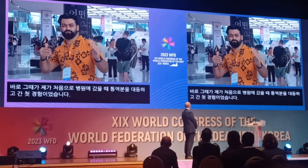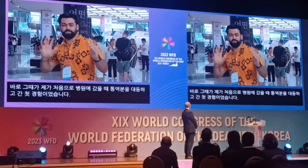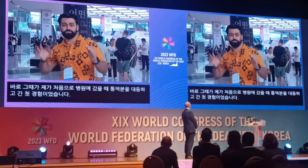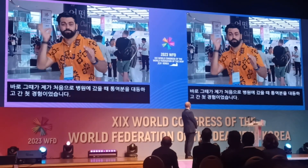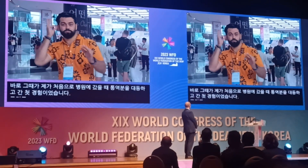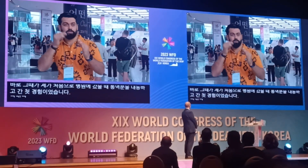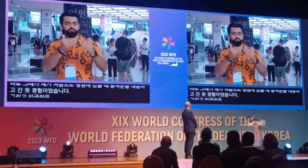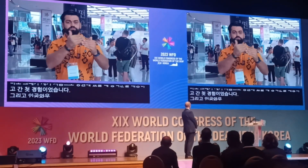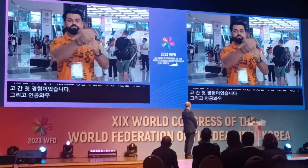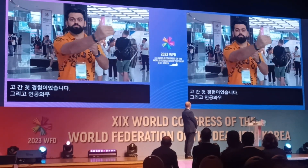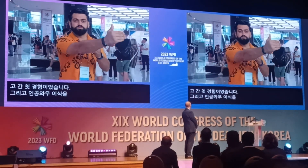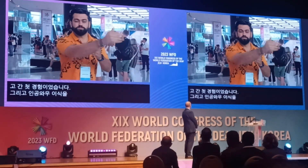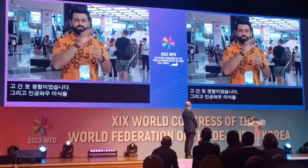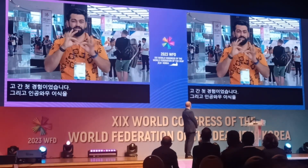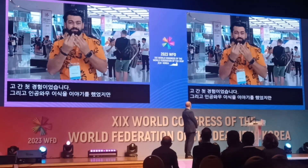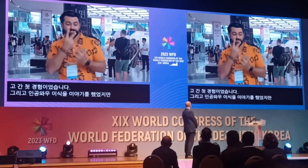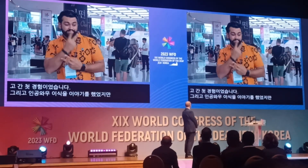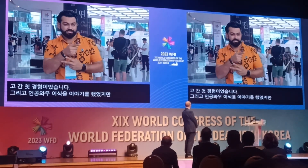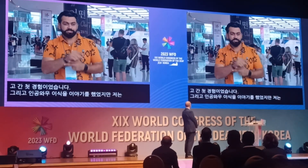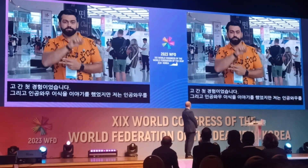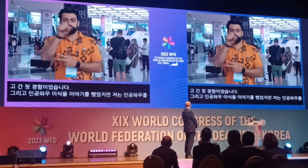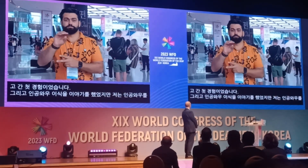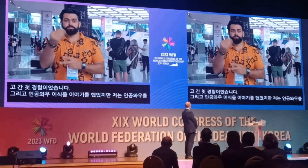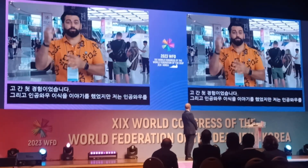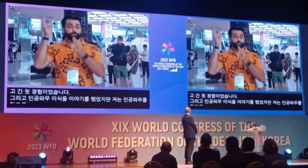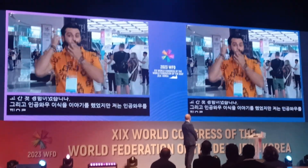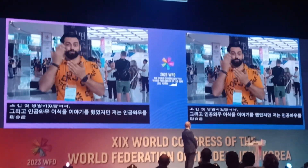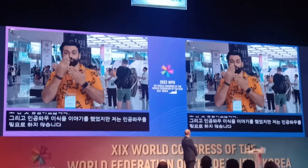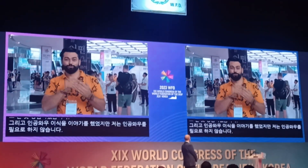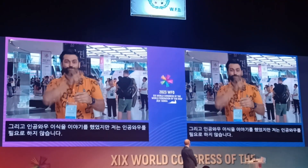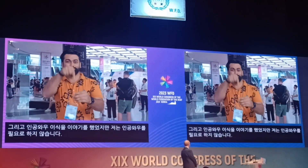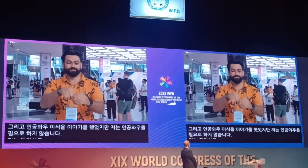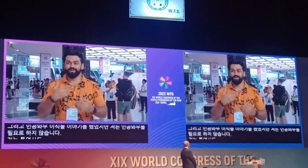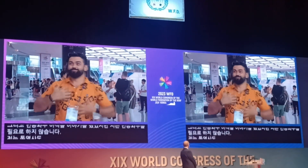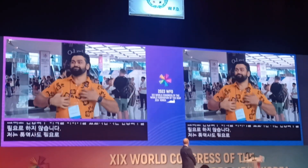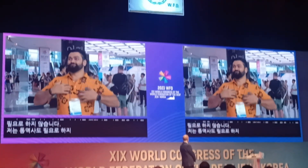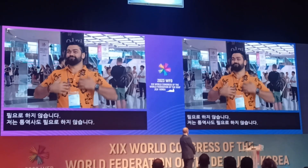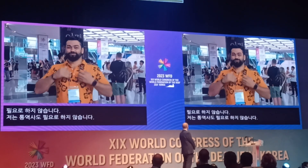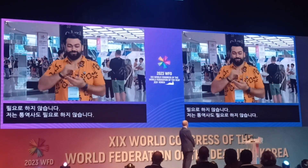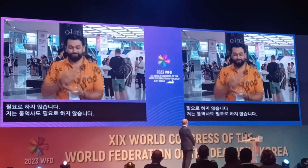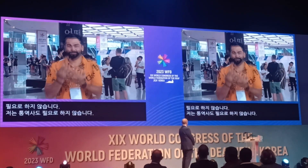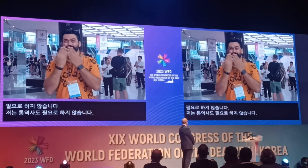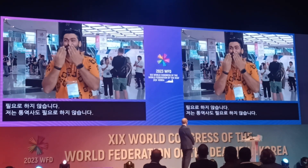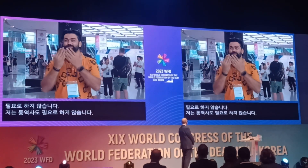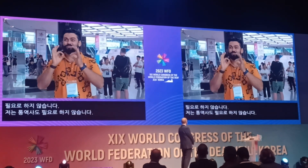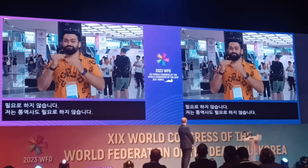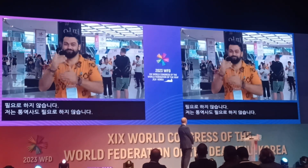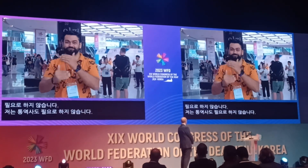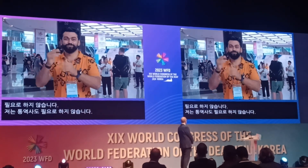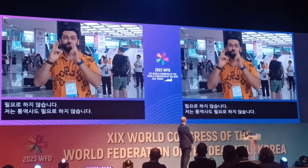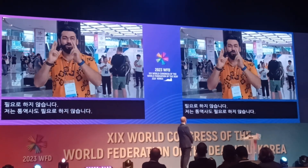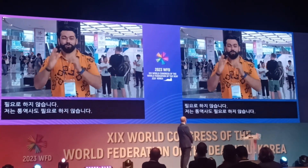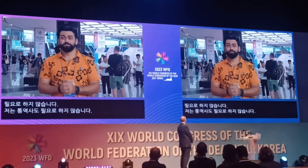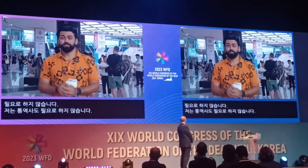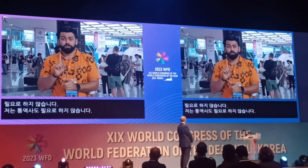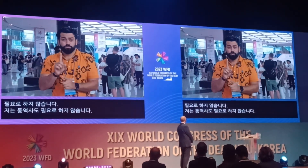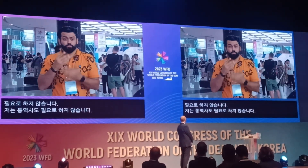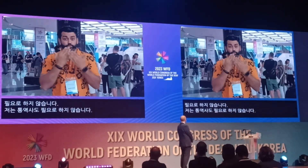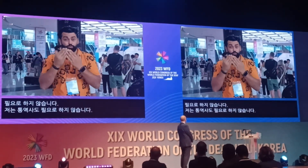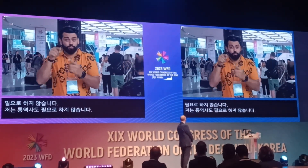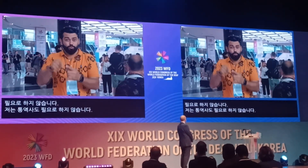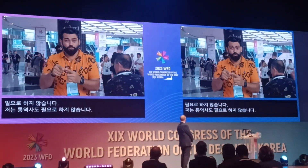various families. The deaf people who are born in deaf families do well, but in other families they do not do well. And so